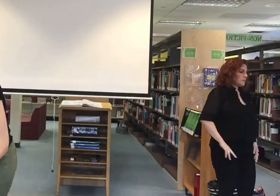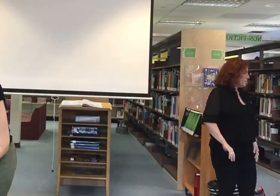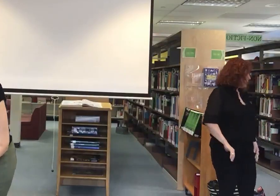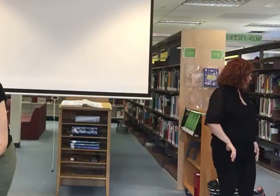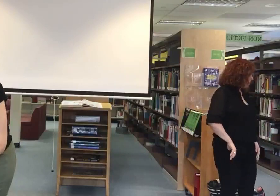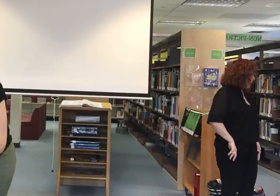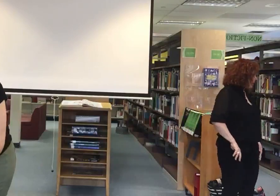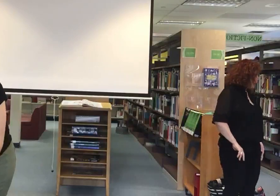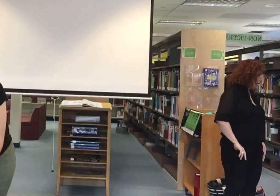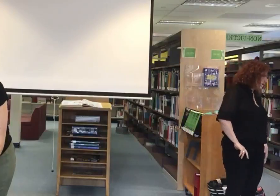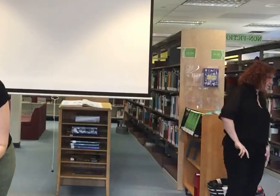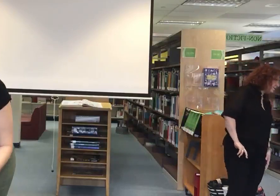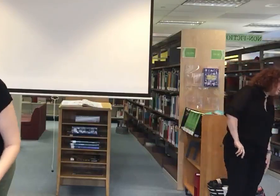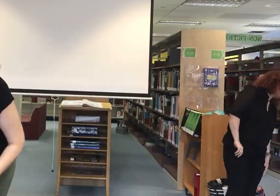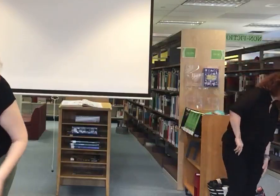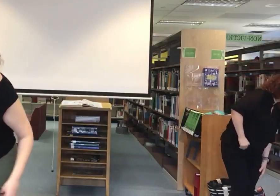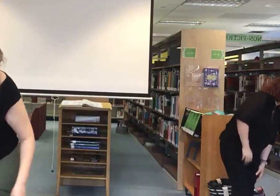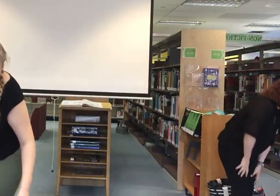She's like, oh.